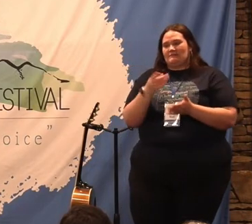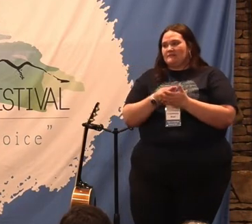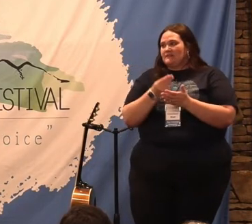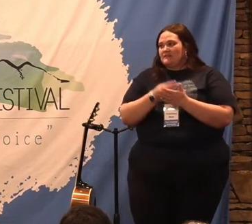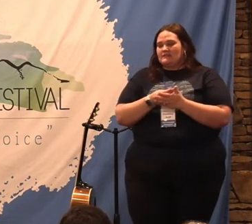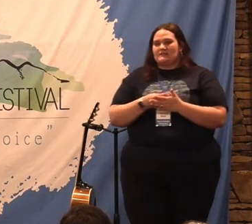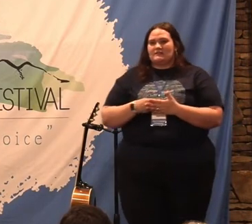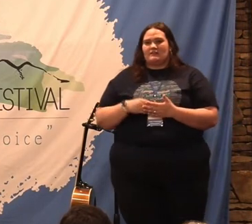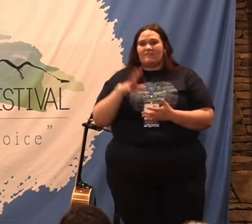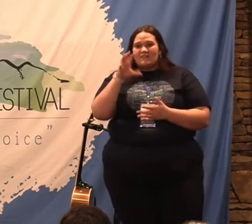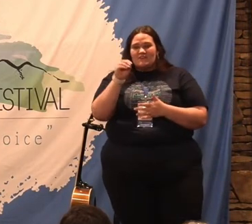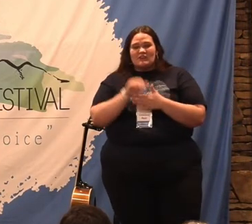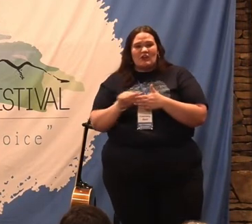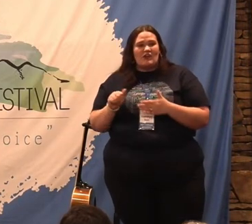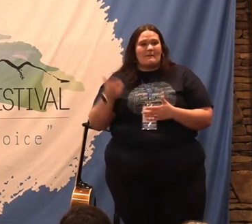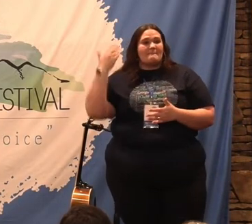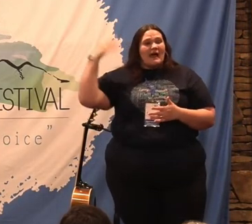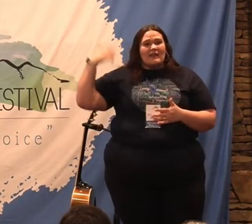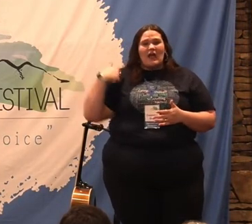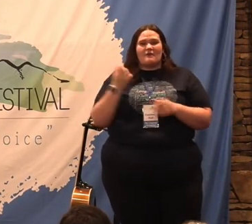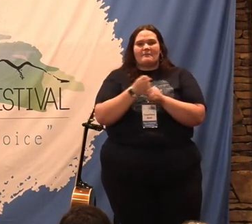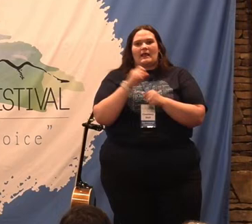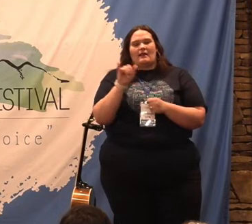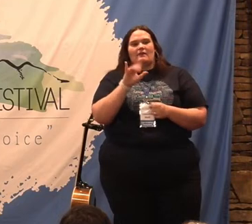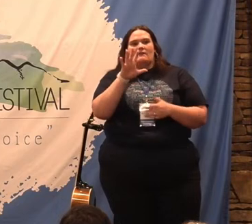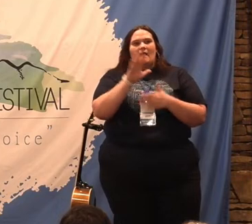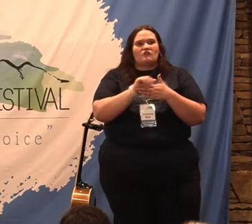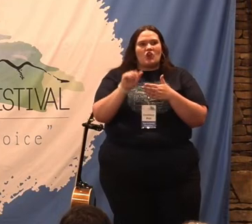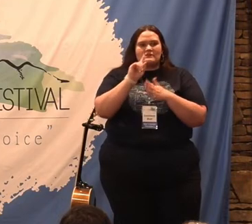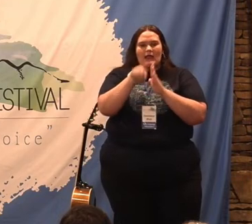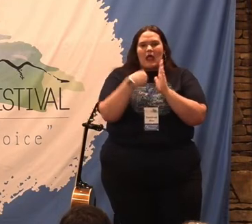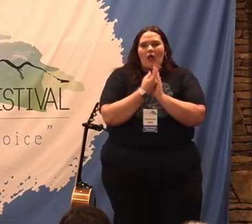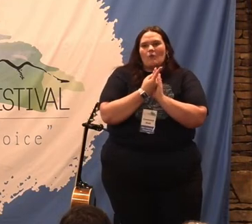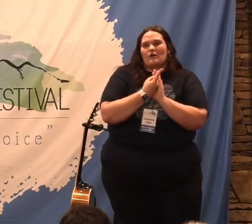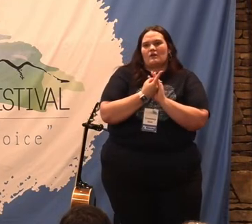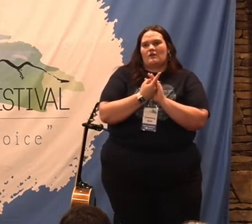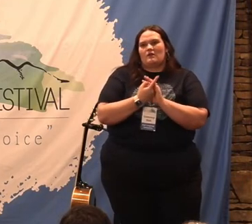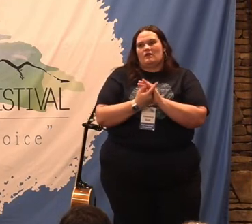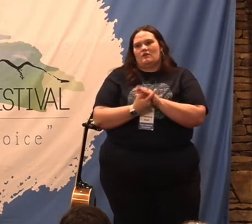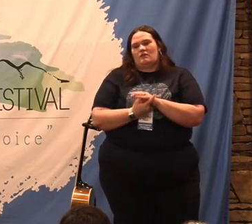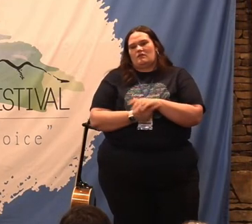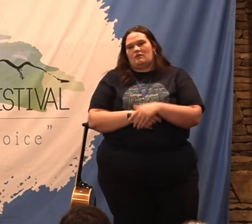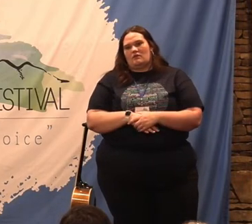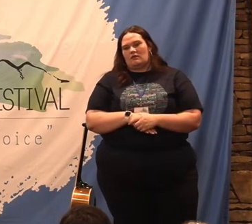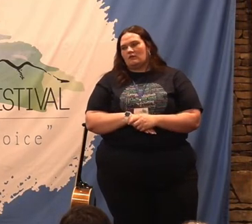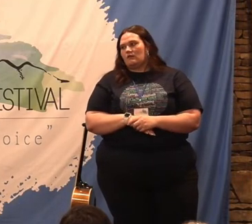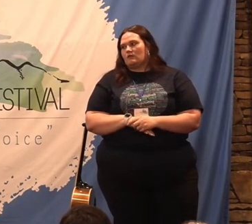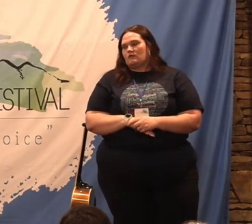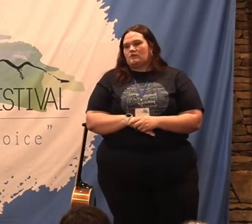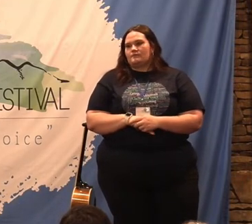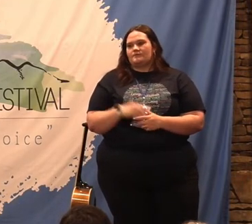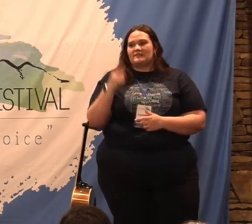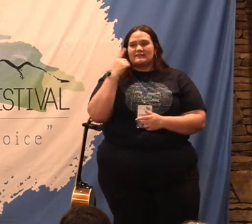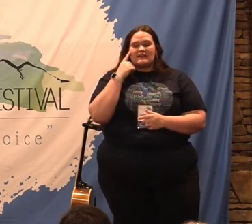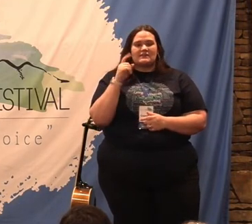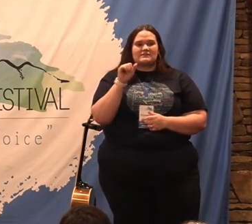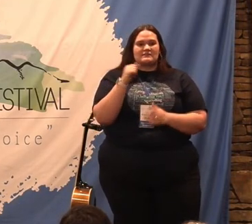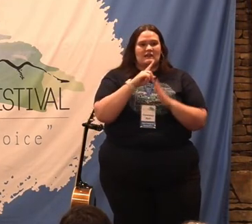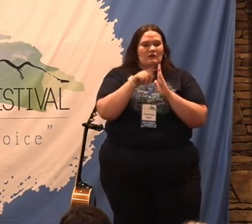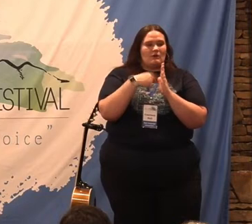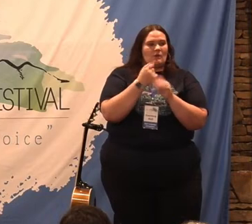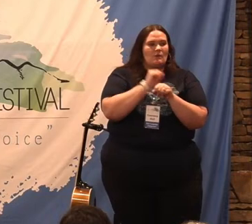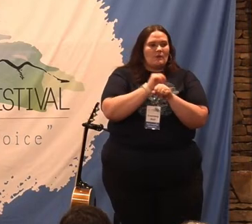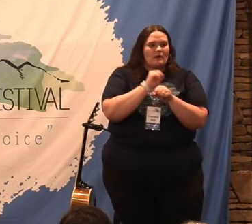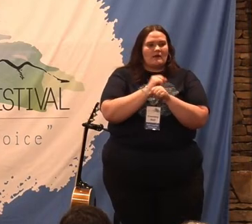like $5 an hour. So when you make $5 an hour, you don't think $50, you think it's 10 hours of work, minus taxes, which is